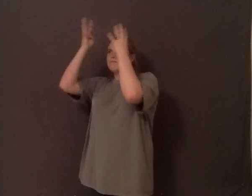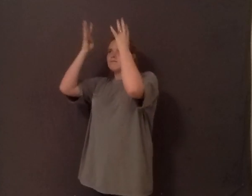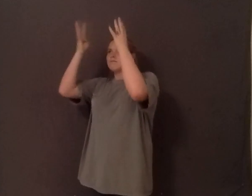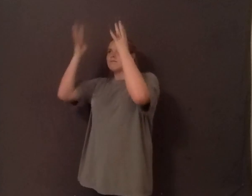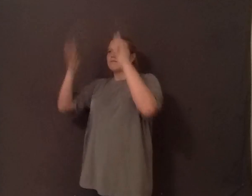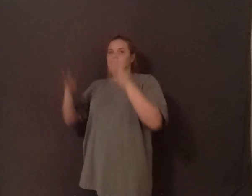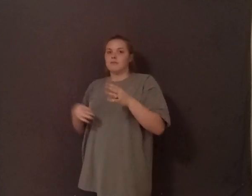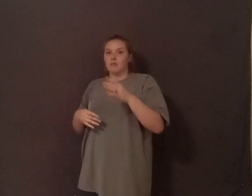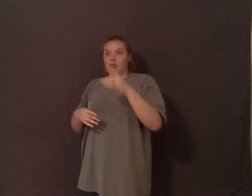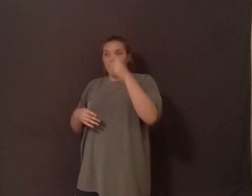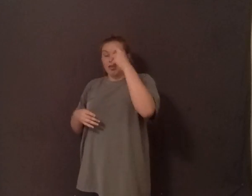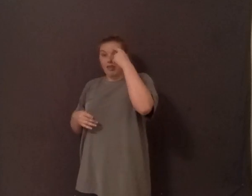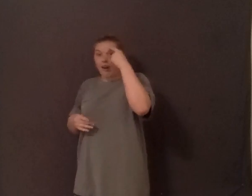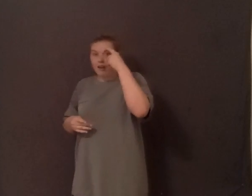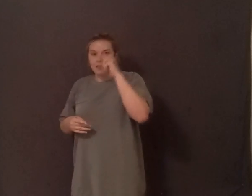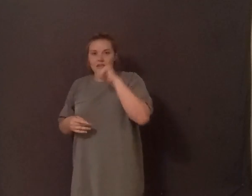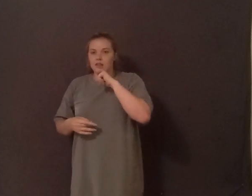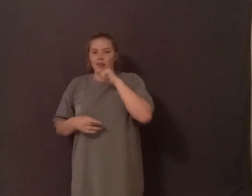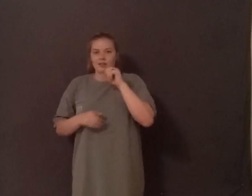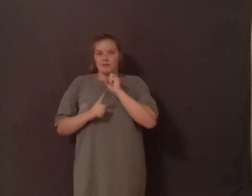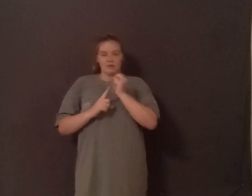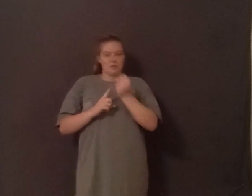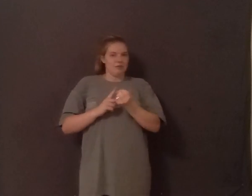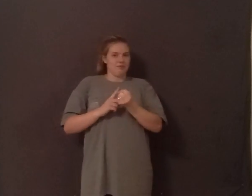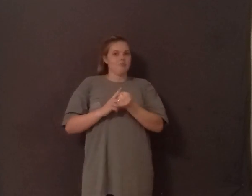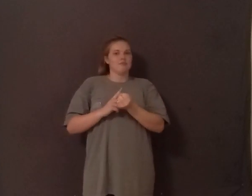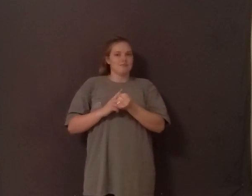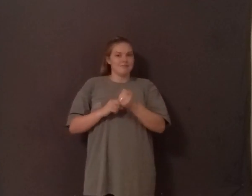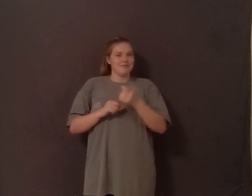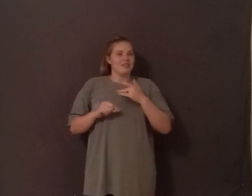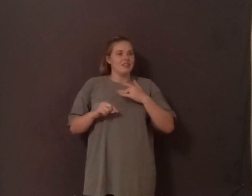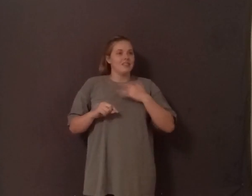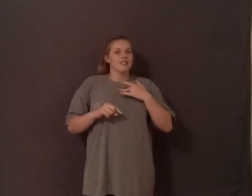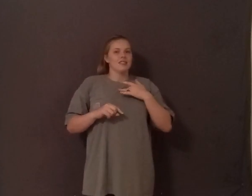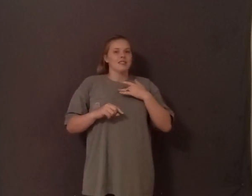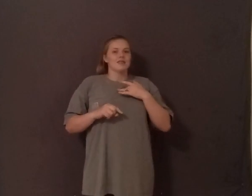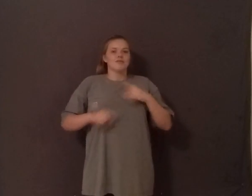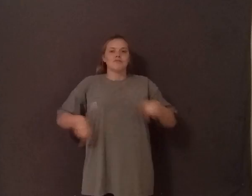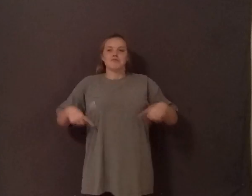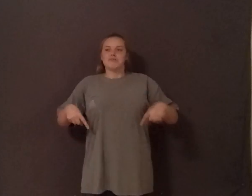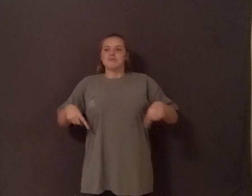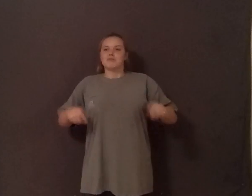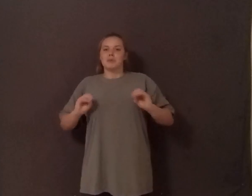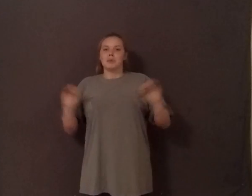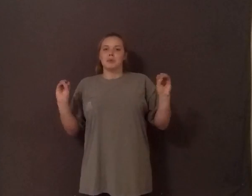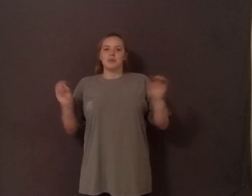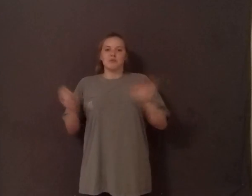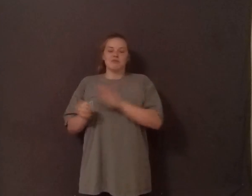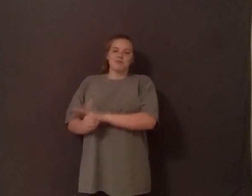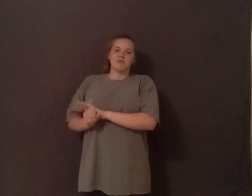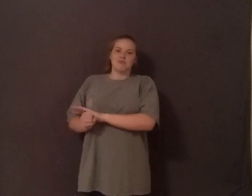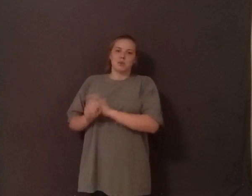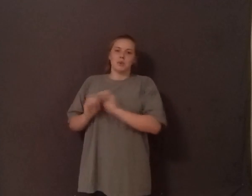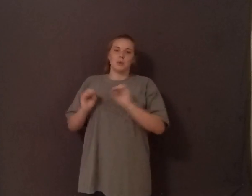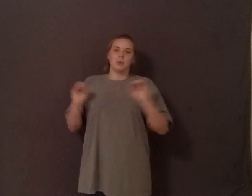news, because that means you can be free of anxiety and stress in your current situation. You don't have to change your situation